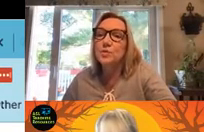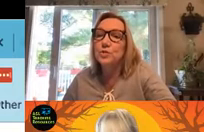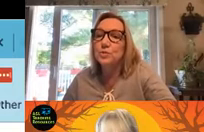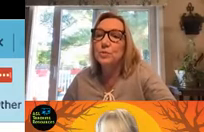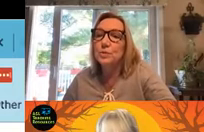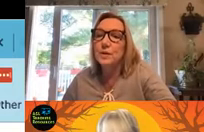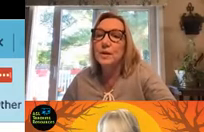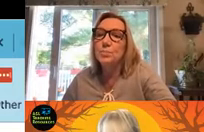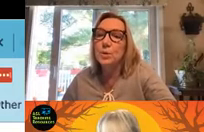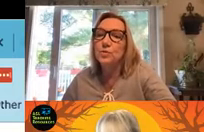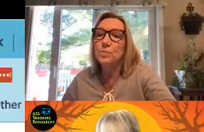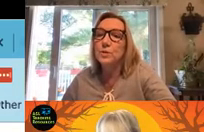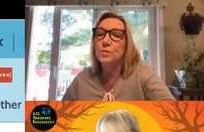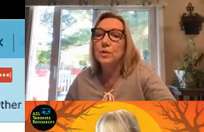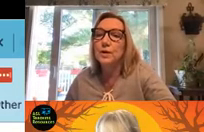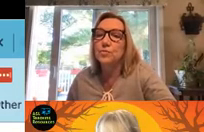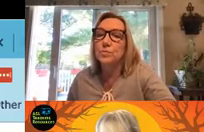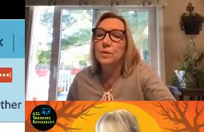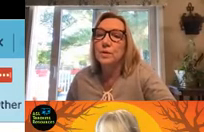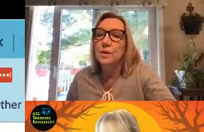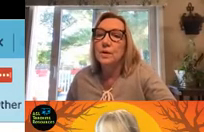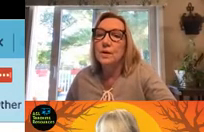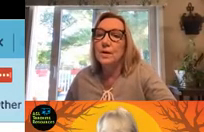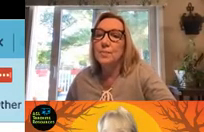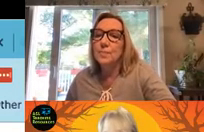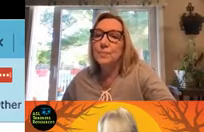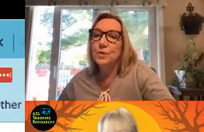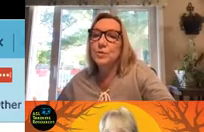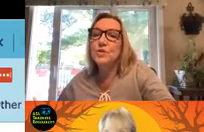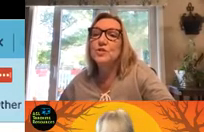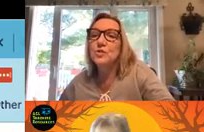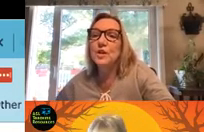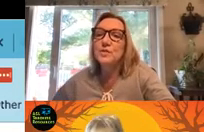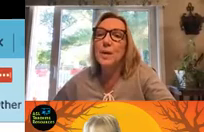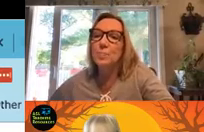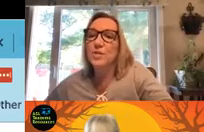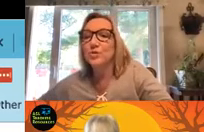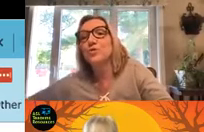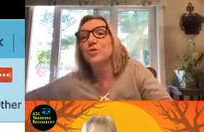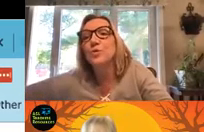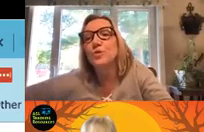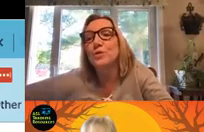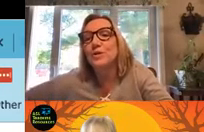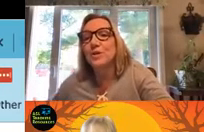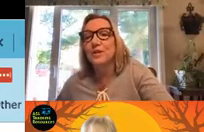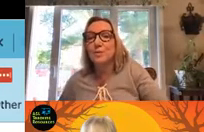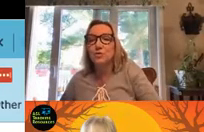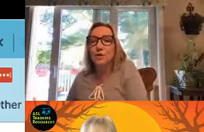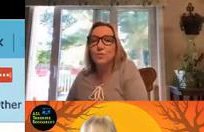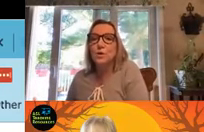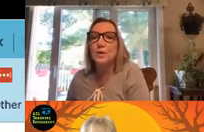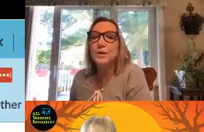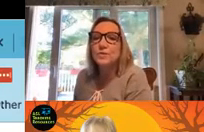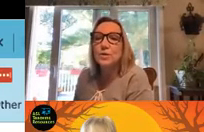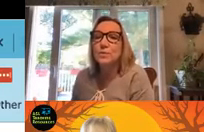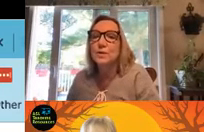them to do that I can post on my Google Classroom. You know, the teachers and the paraprofessionals are also learning sign language as